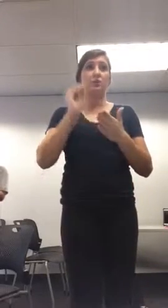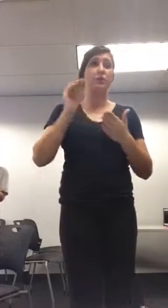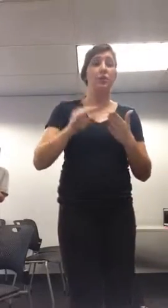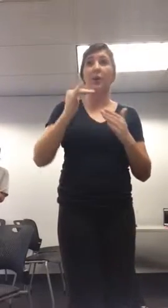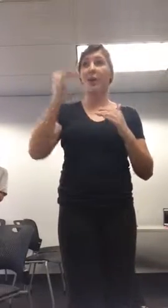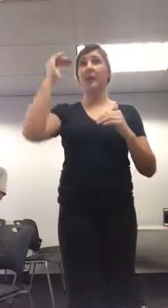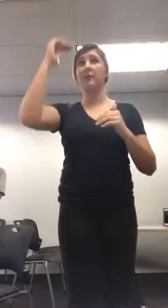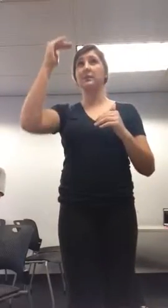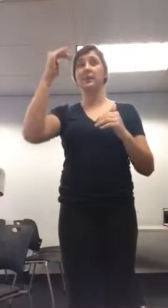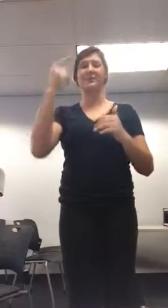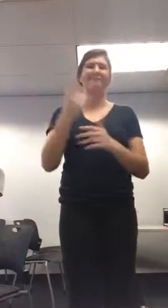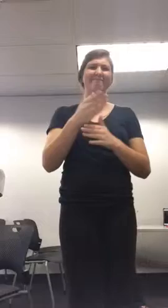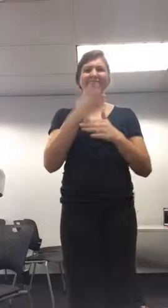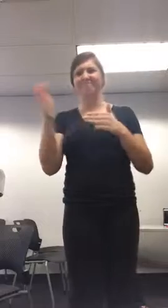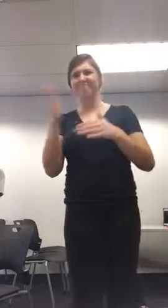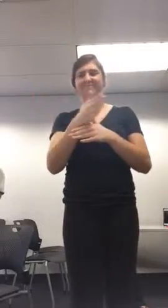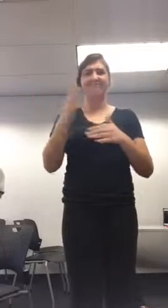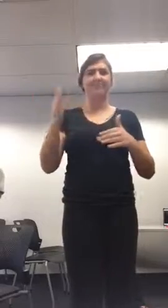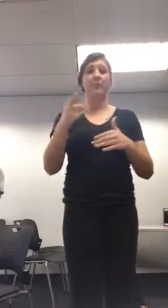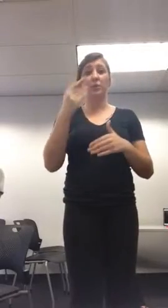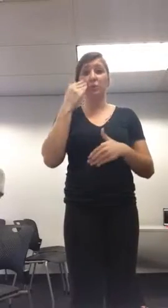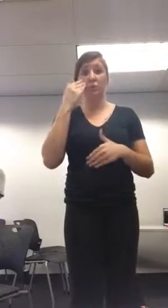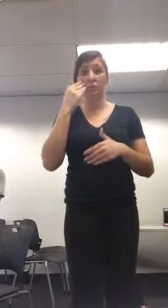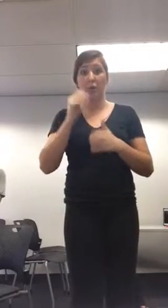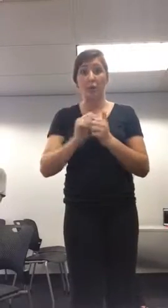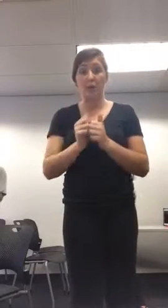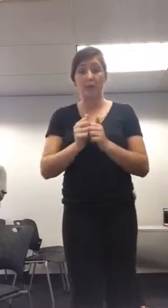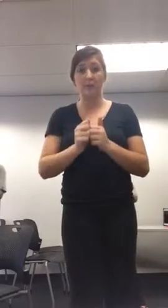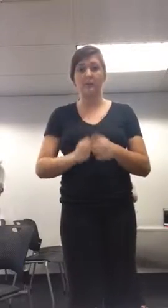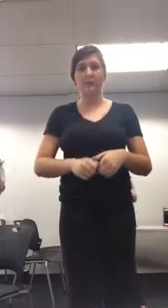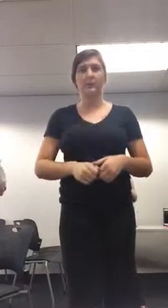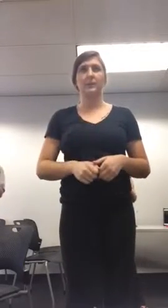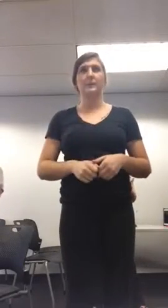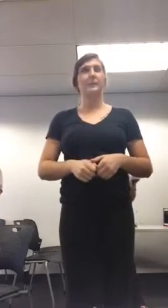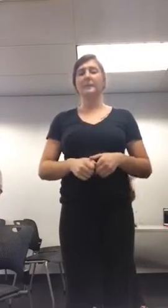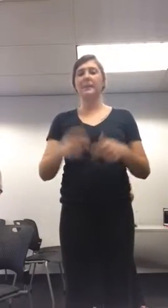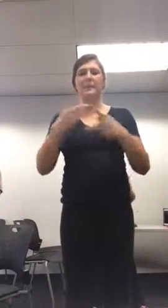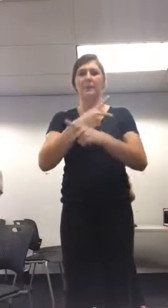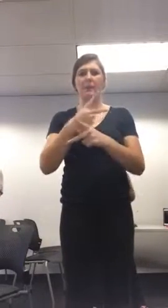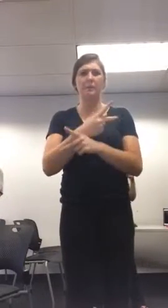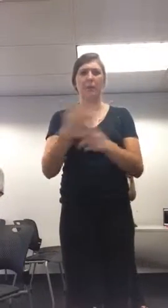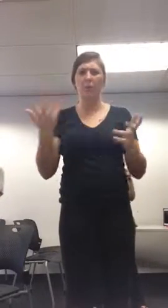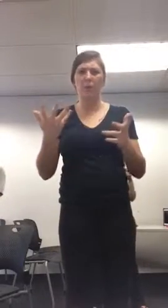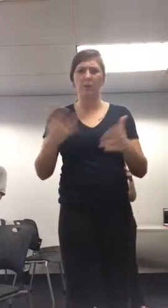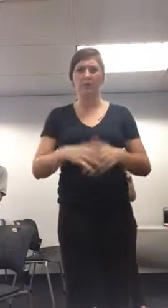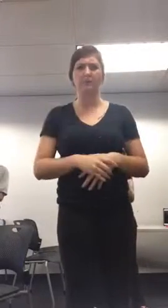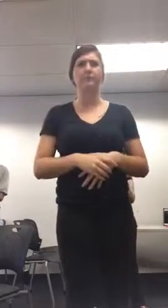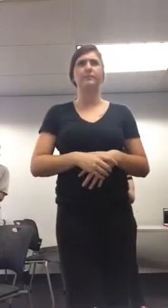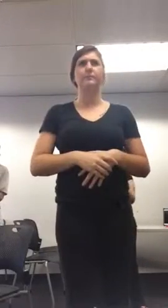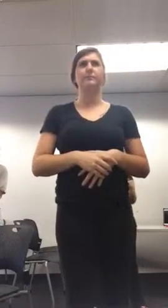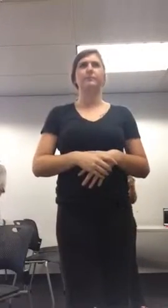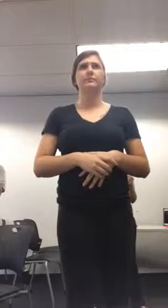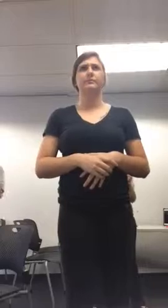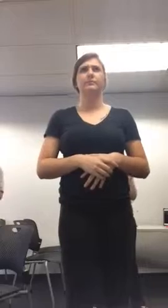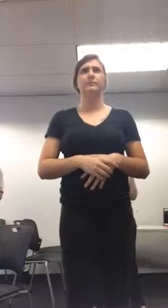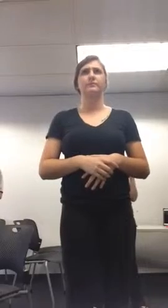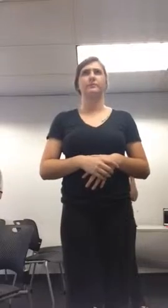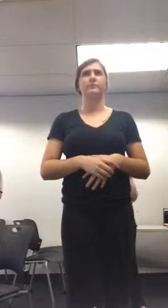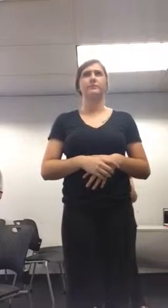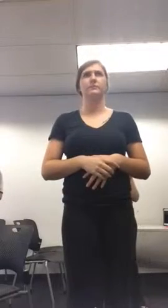or something in between, you know how to multiply. But what is multiplication? And hopefully, in your mind, what multiplication is